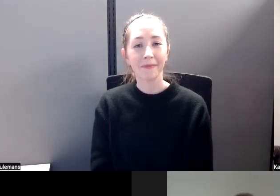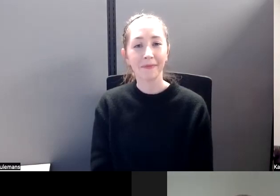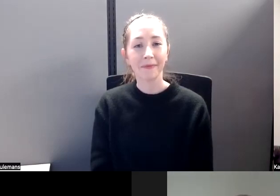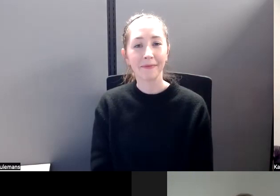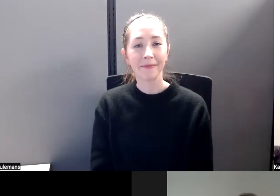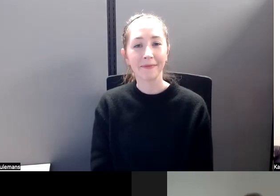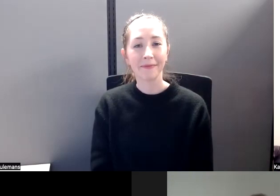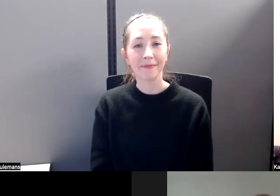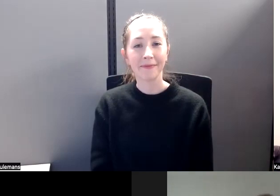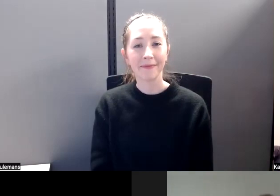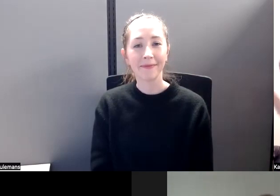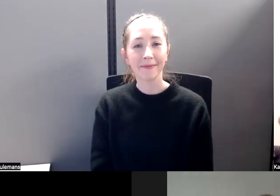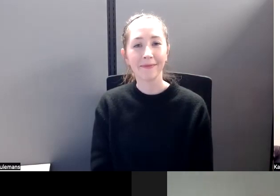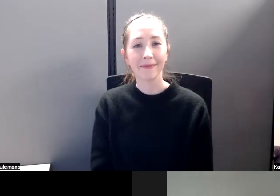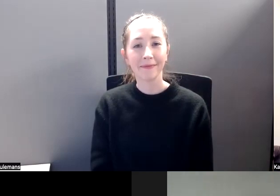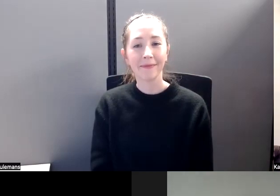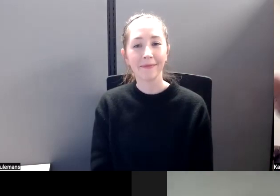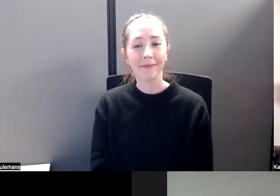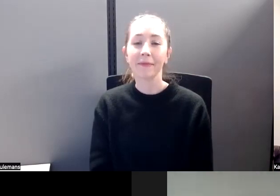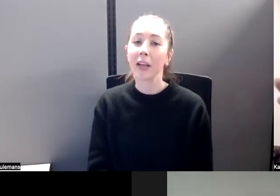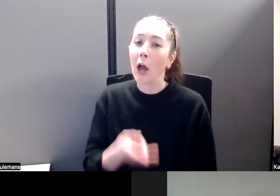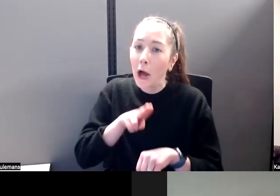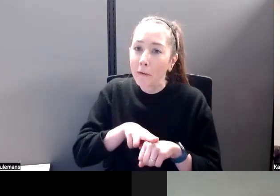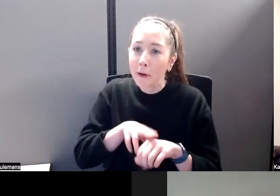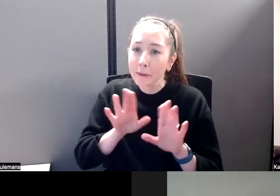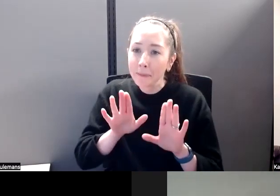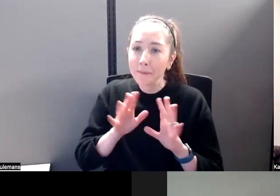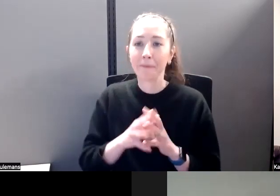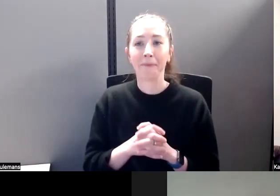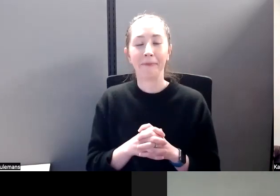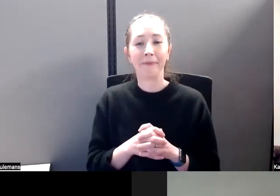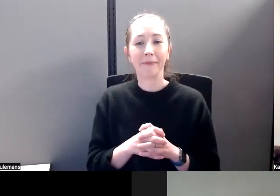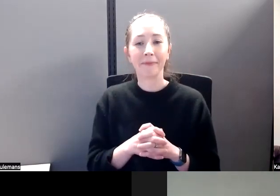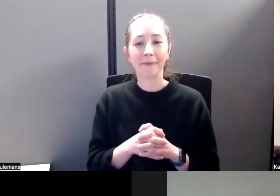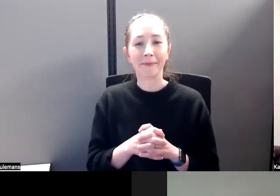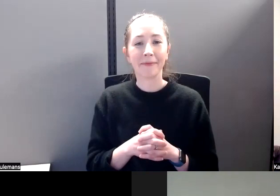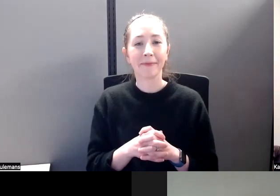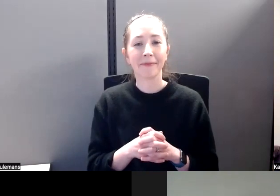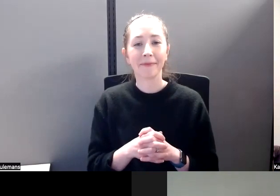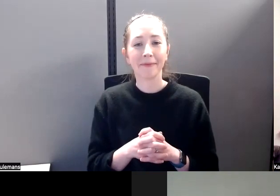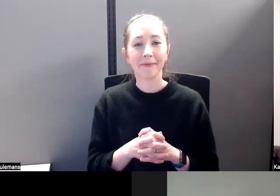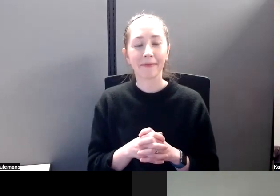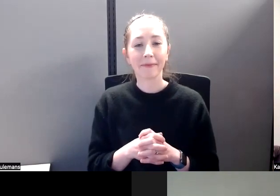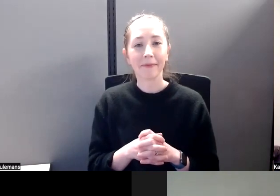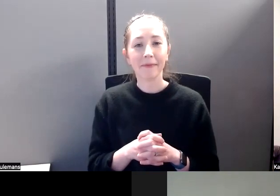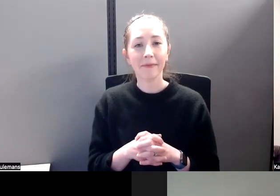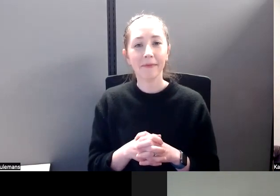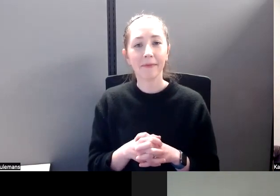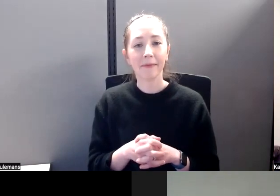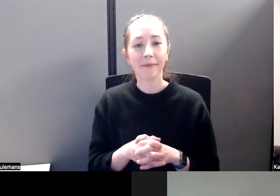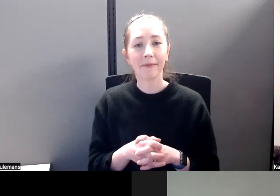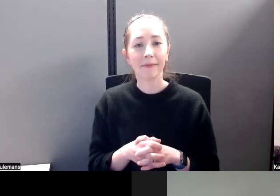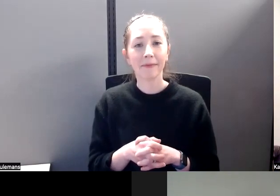you about Tyler a little bit later. But of course. Calling all the shots. What? So how was it like to work with the writer? Did